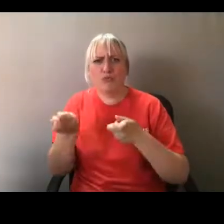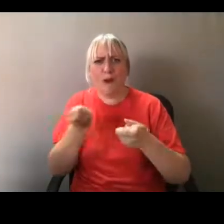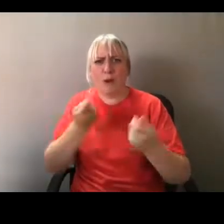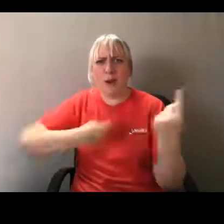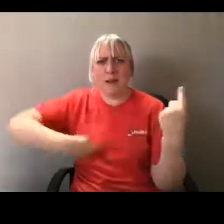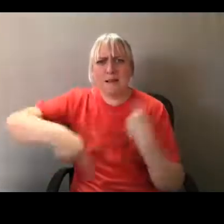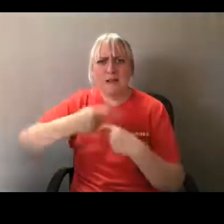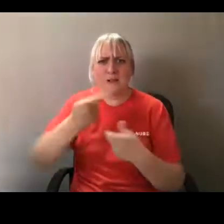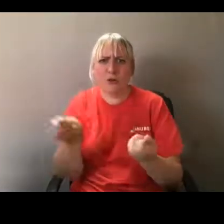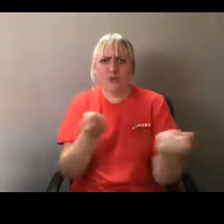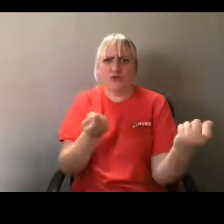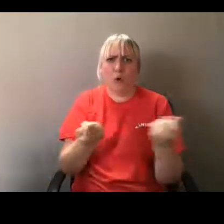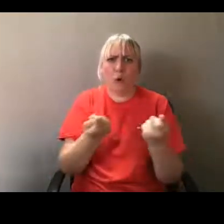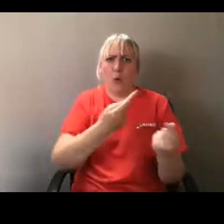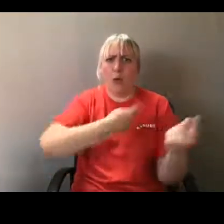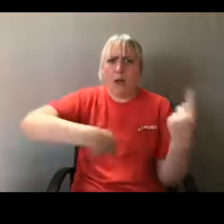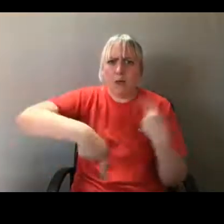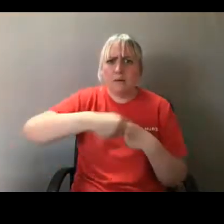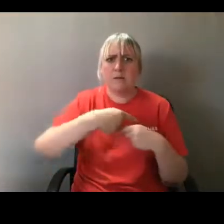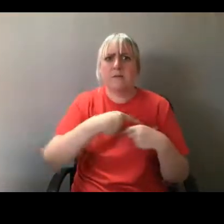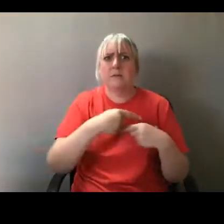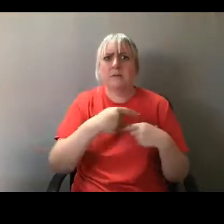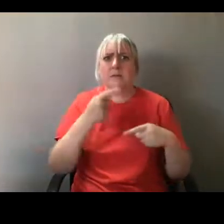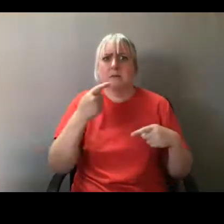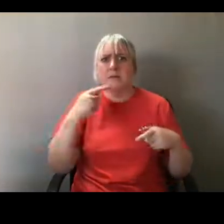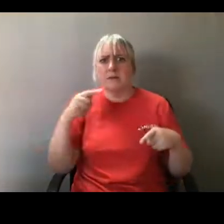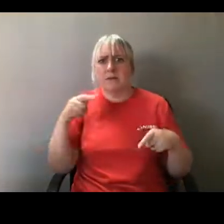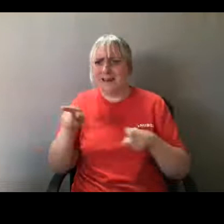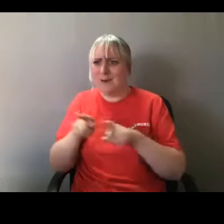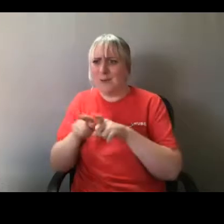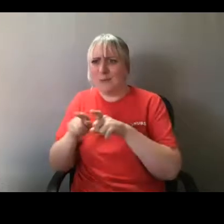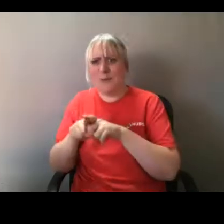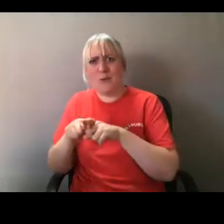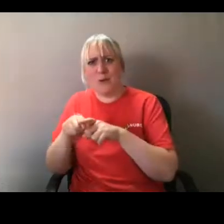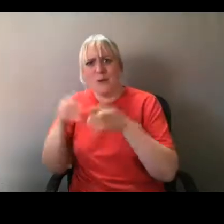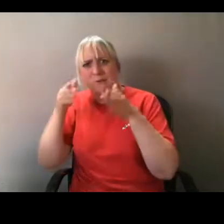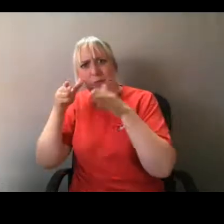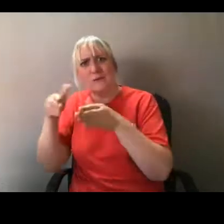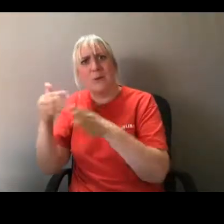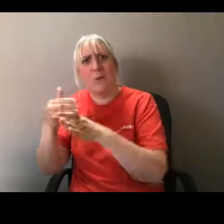the workplace. It challenged